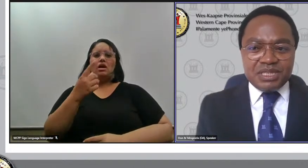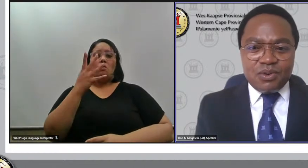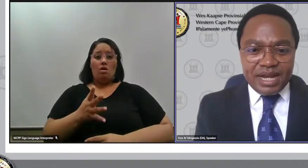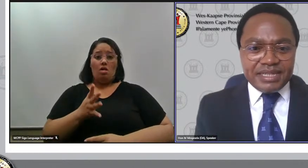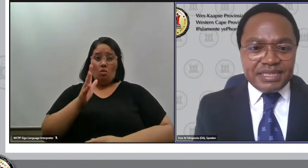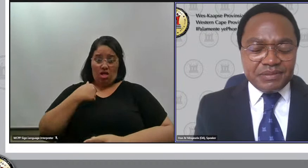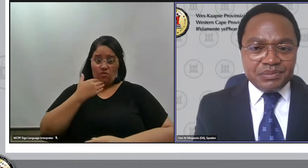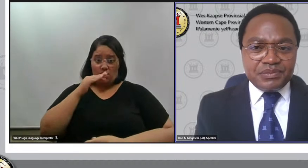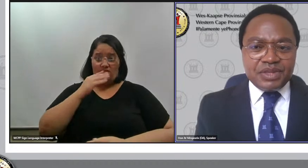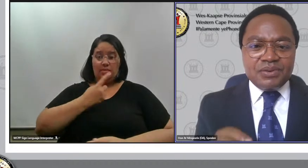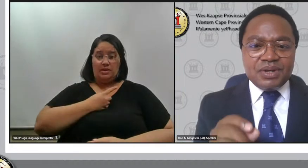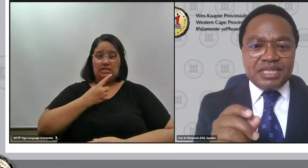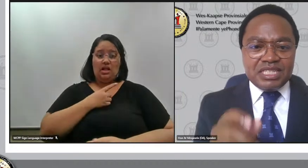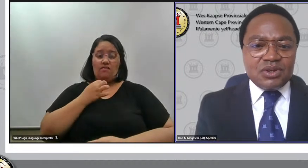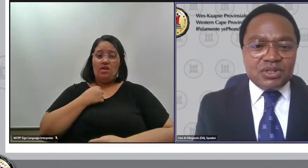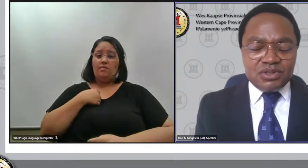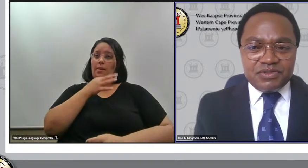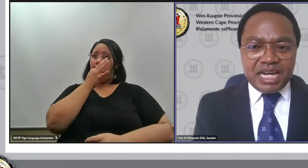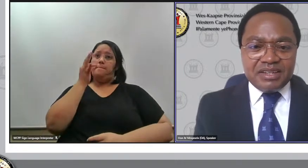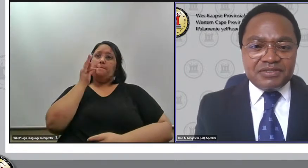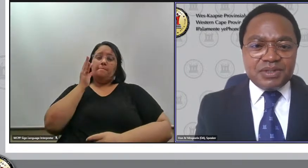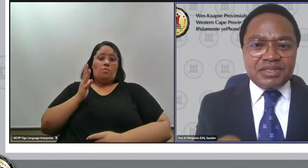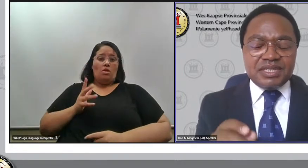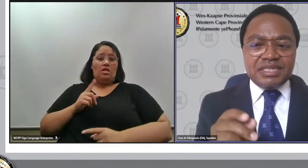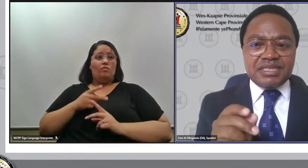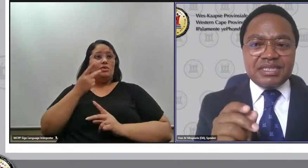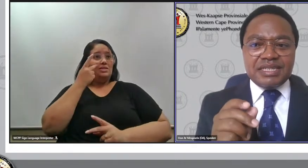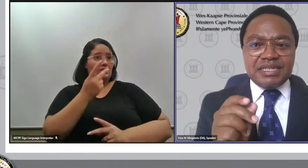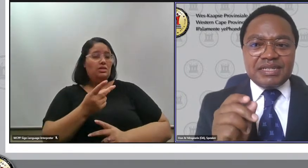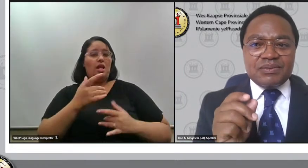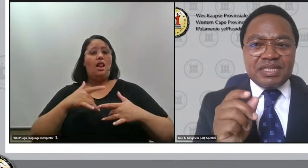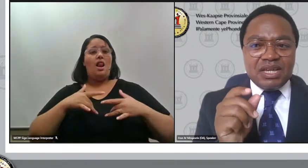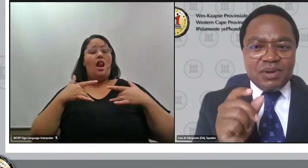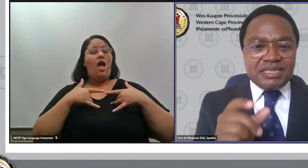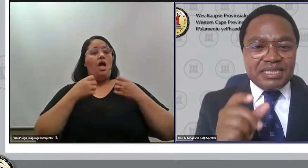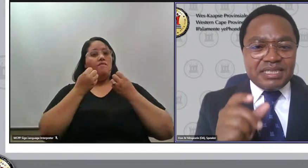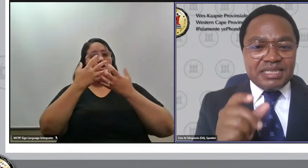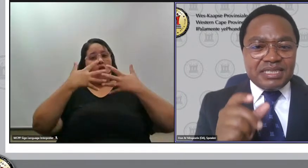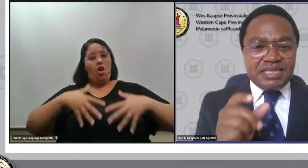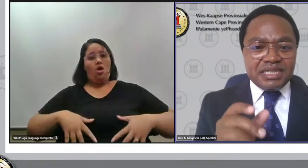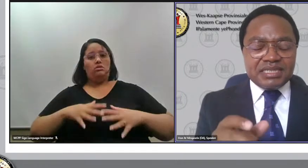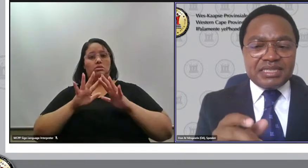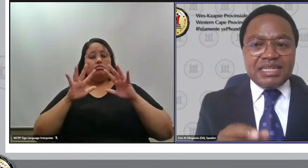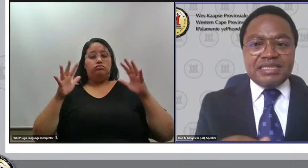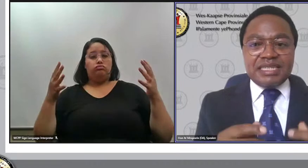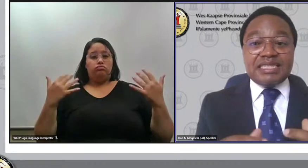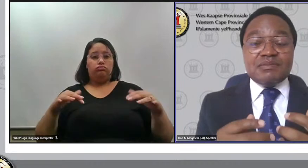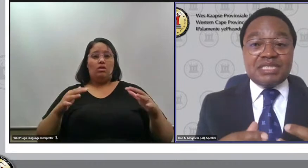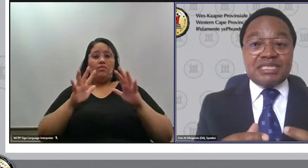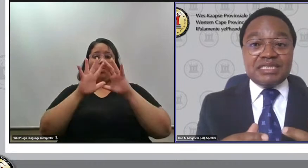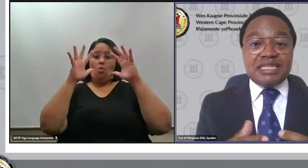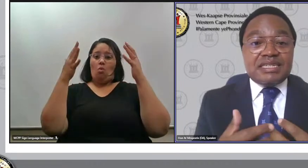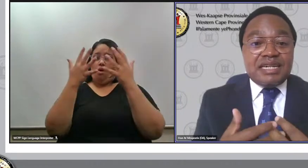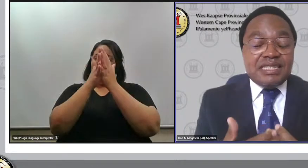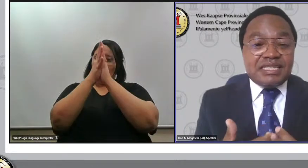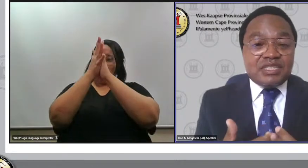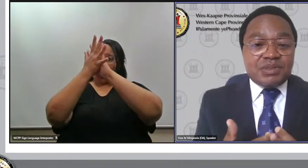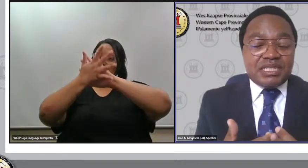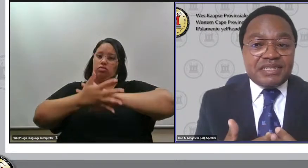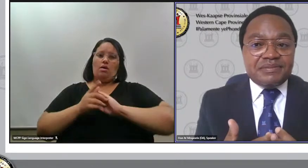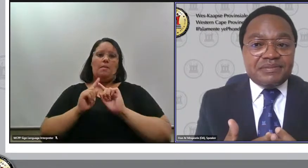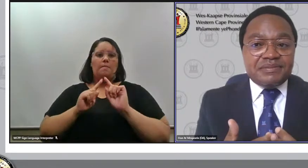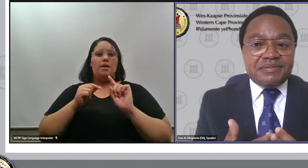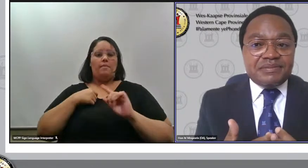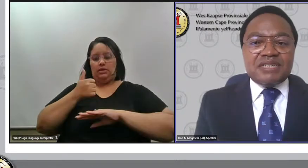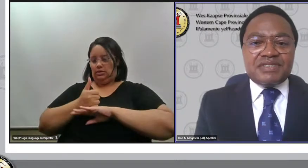for being quiet when there's loss of life, when the world is crumbling, and yet I'm sitting here as the